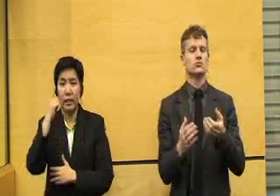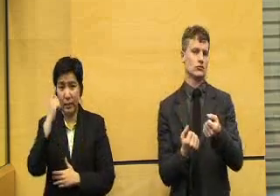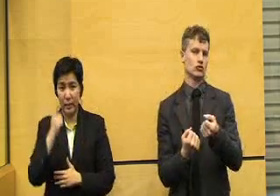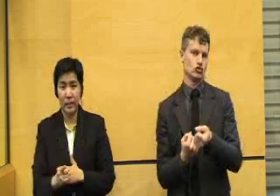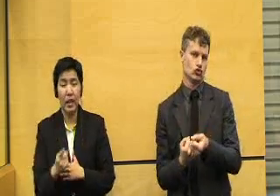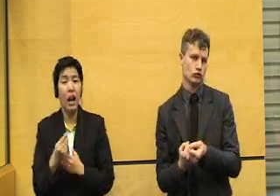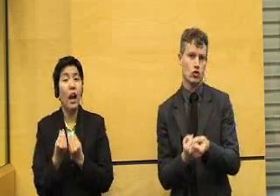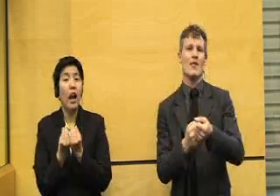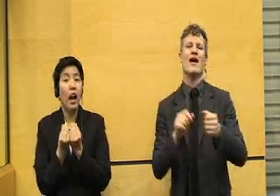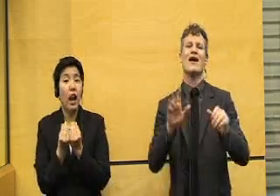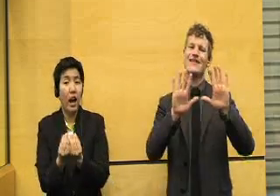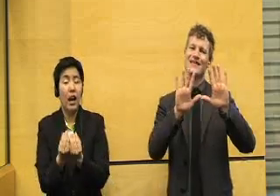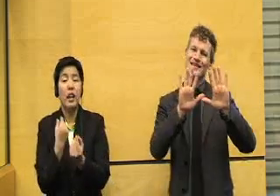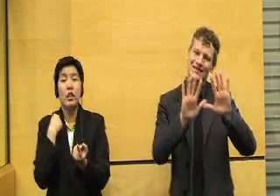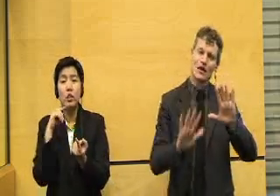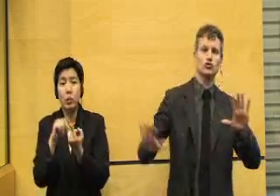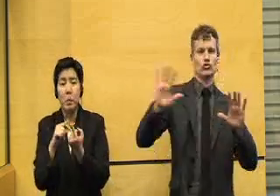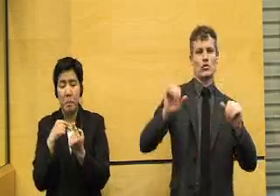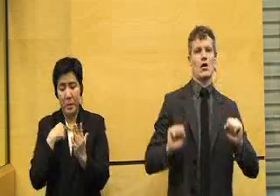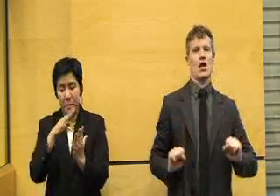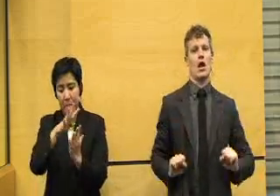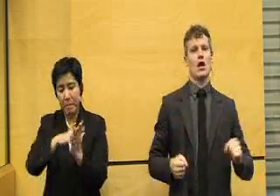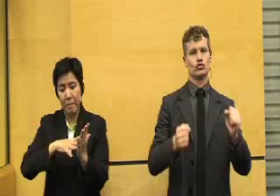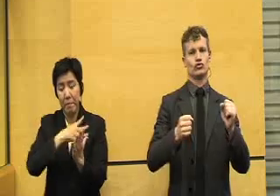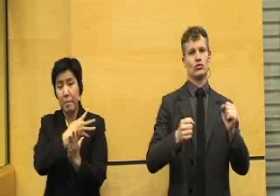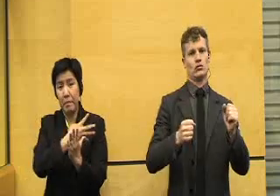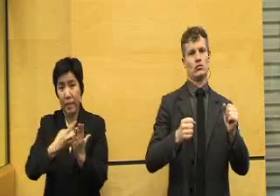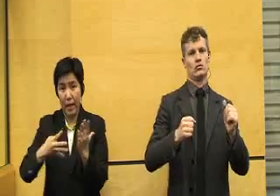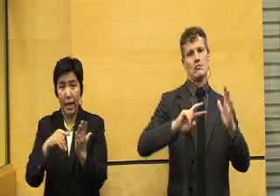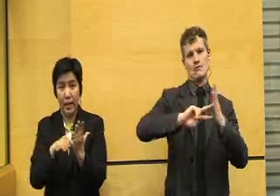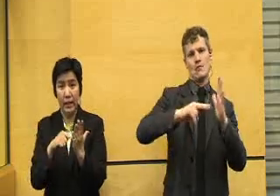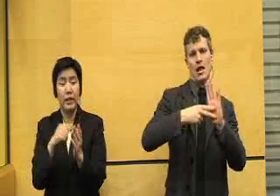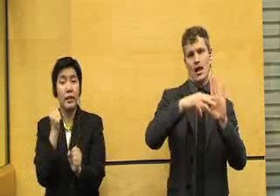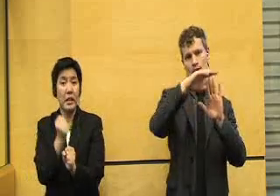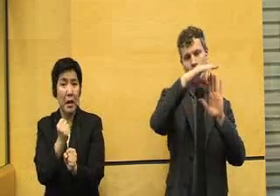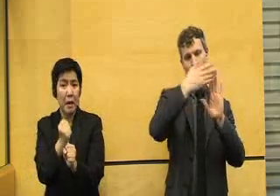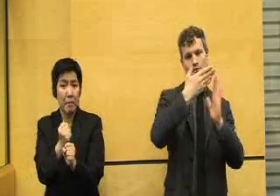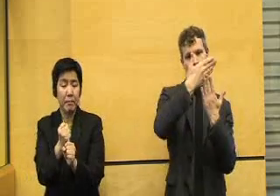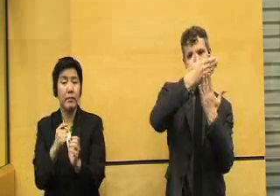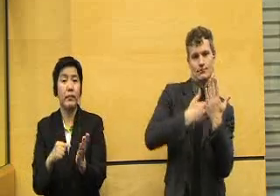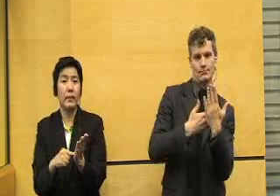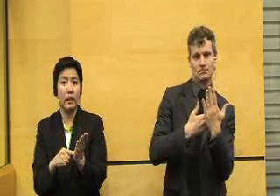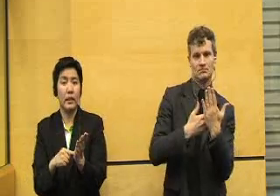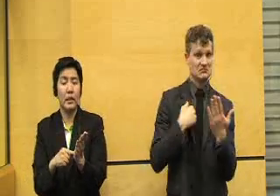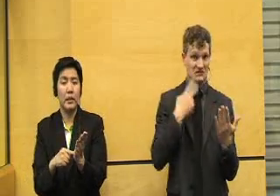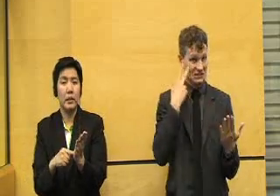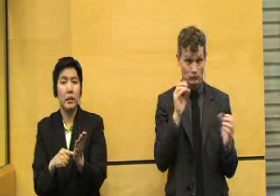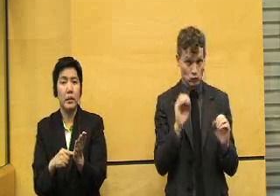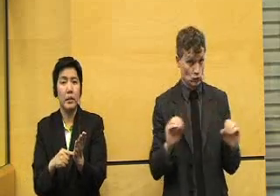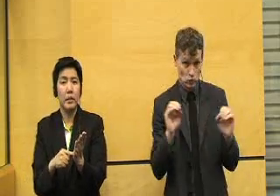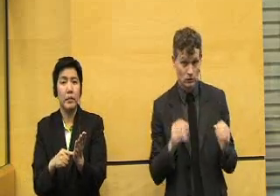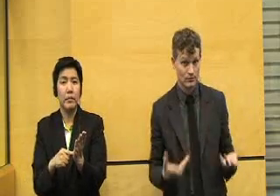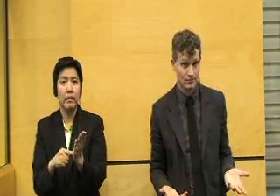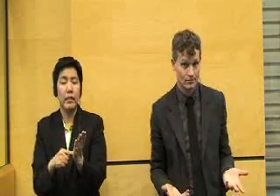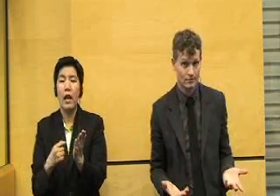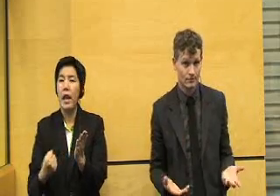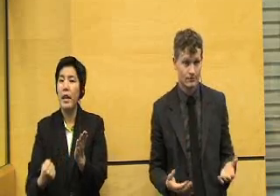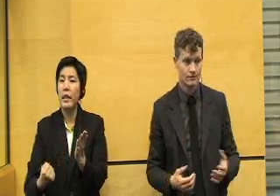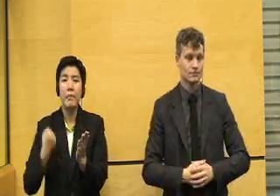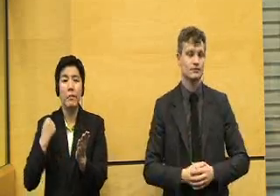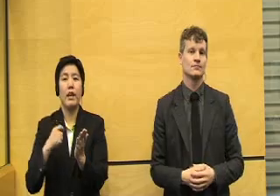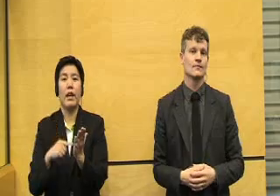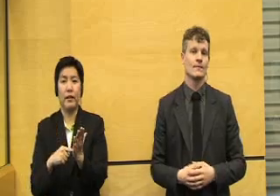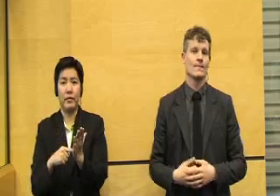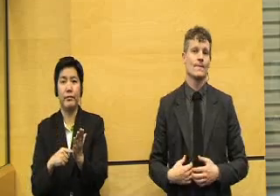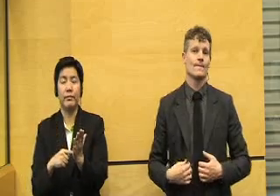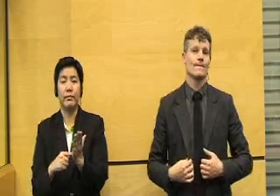plan. This seems absent at the moment. I heard the Permanent Secretary reading that